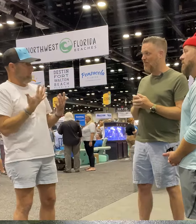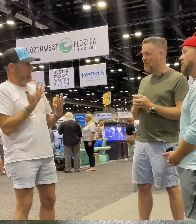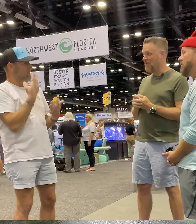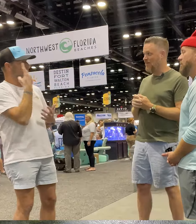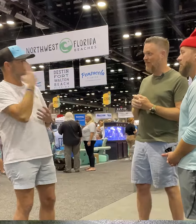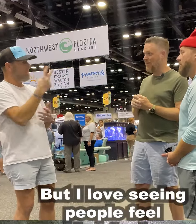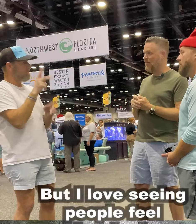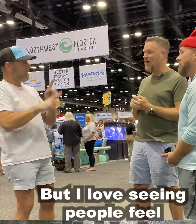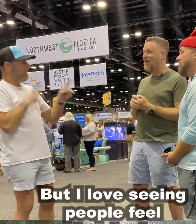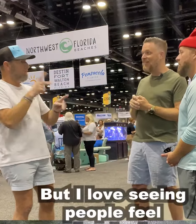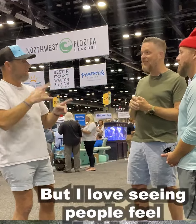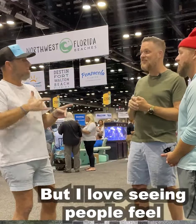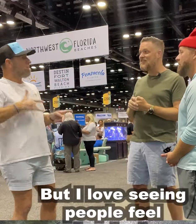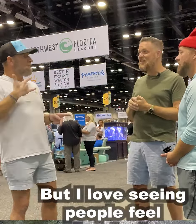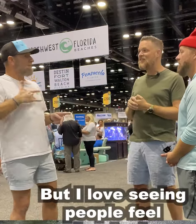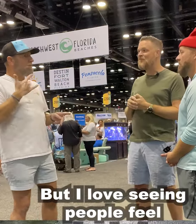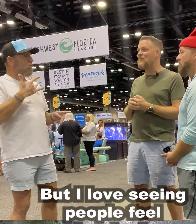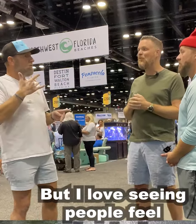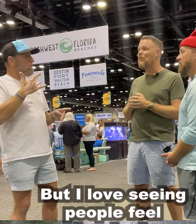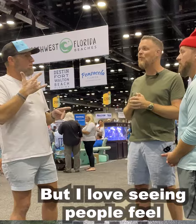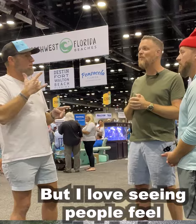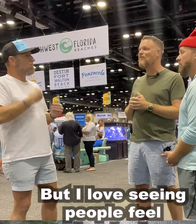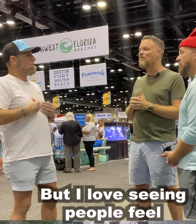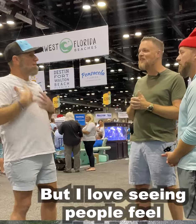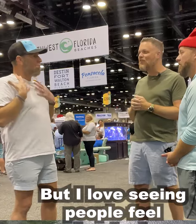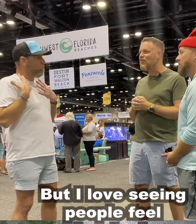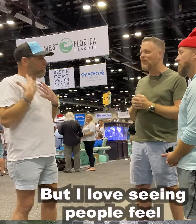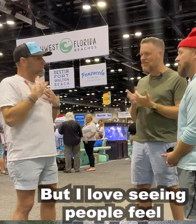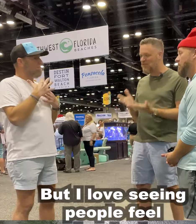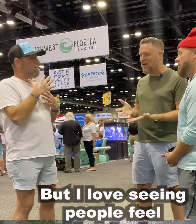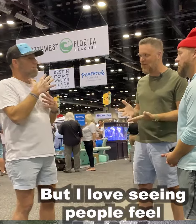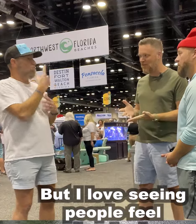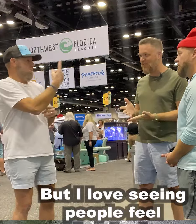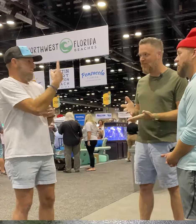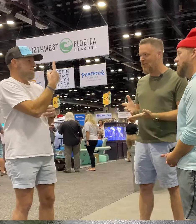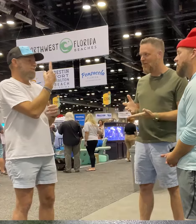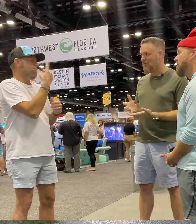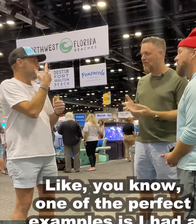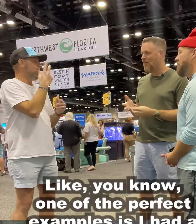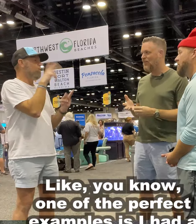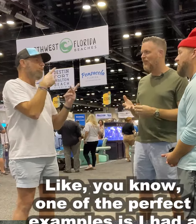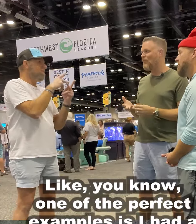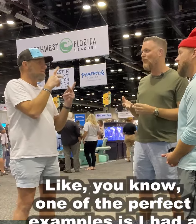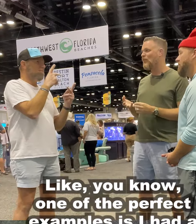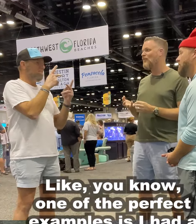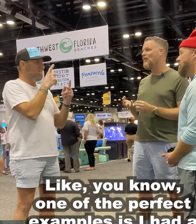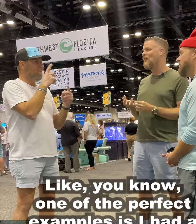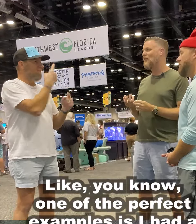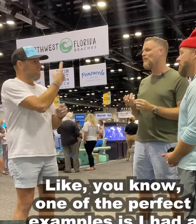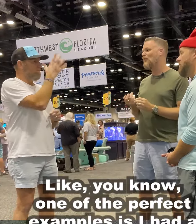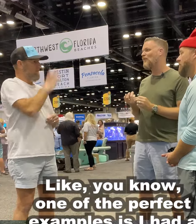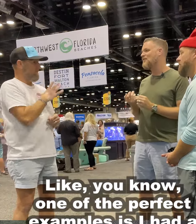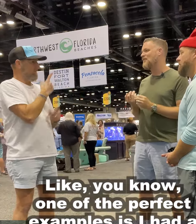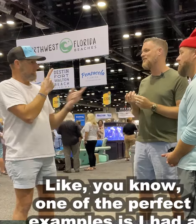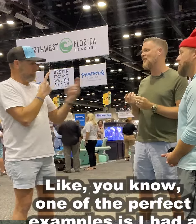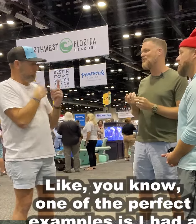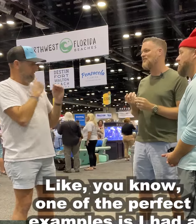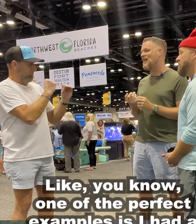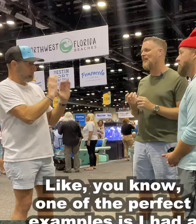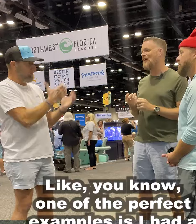Really? But I love seeing people feel inspired. Like, you know, one of the perfect examples is I had a